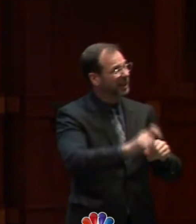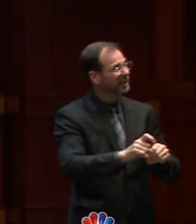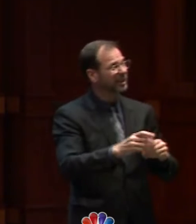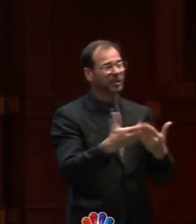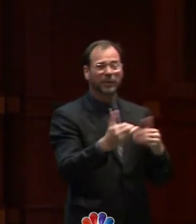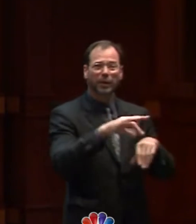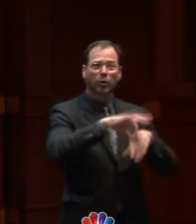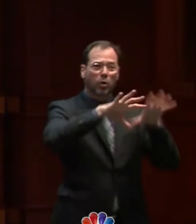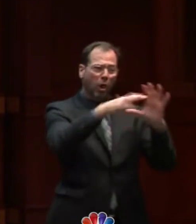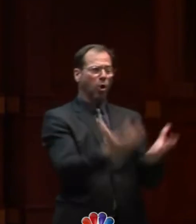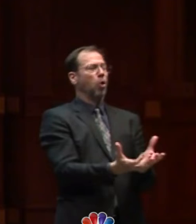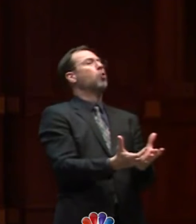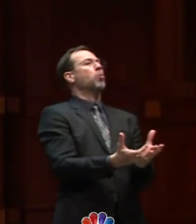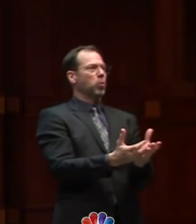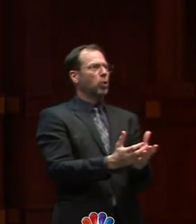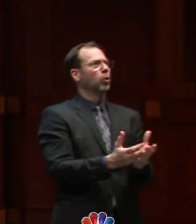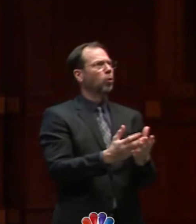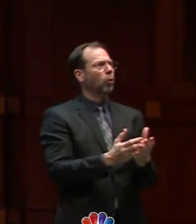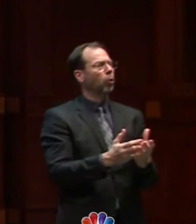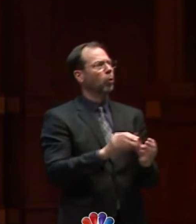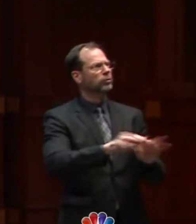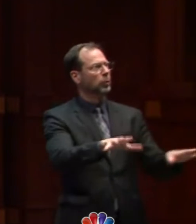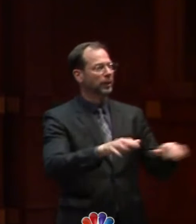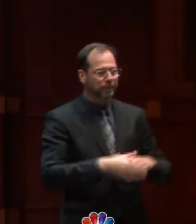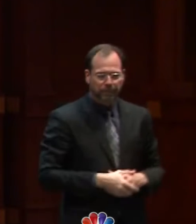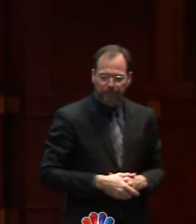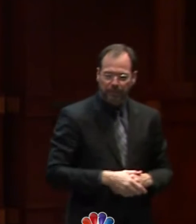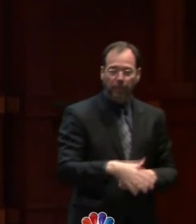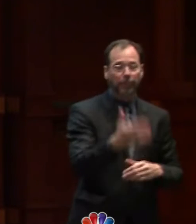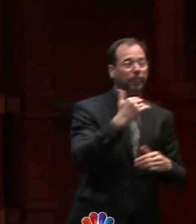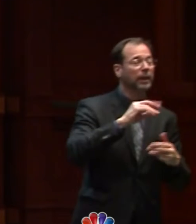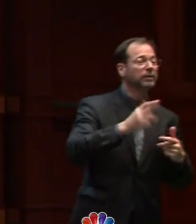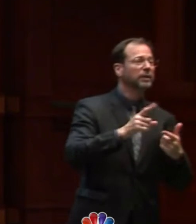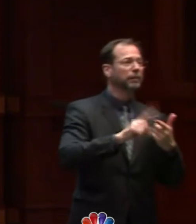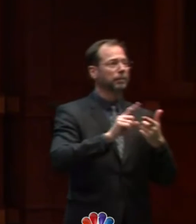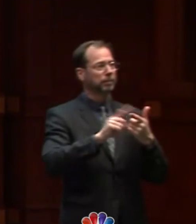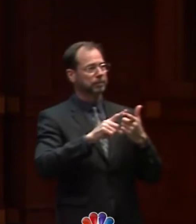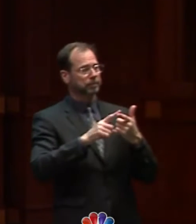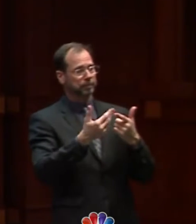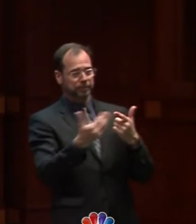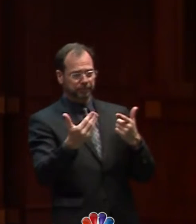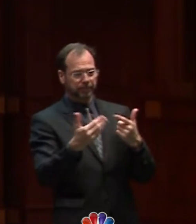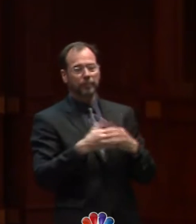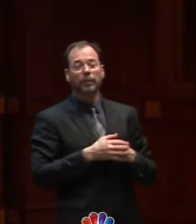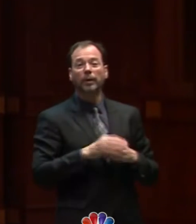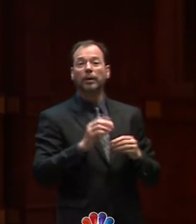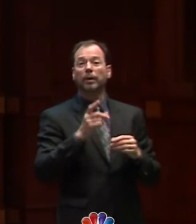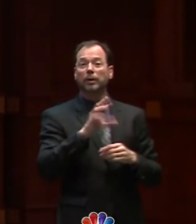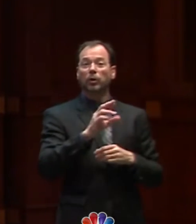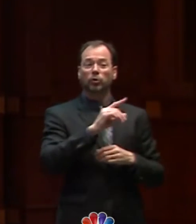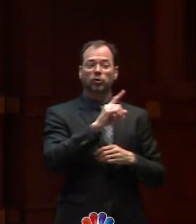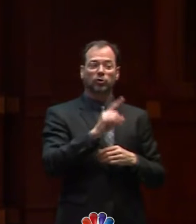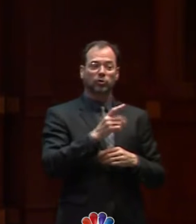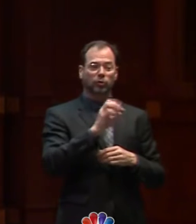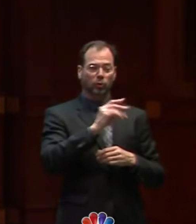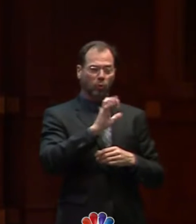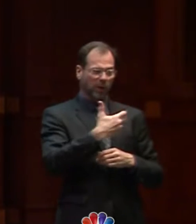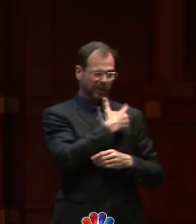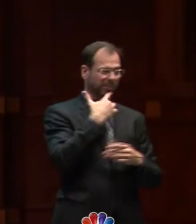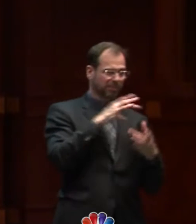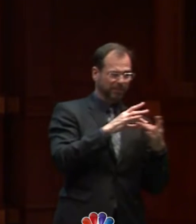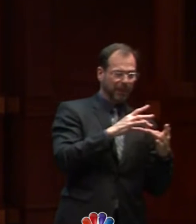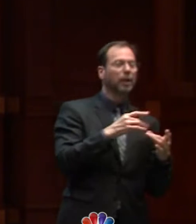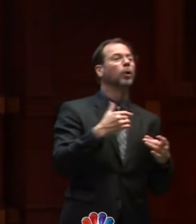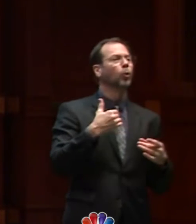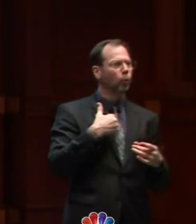perhaps globally. Second, I want to go back and emphasize that it is clear from what Dr. Zerwas was talking about that we